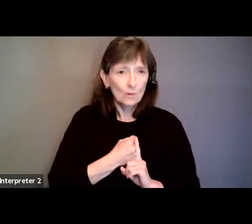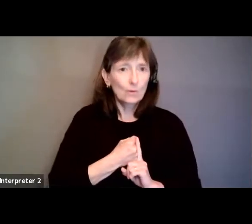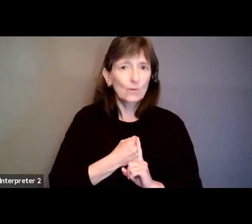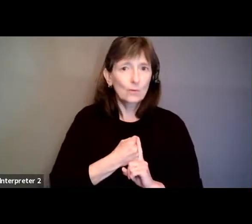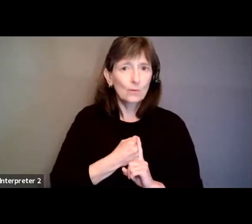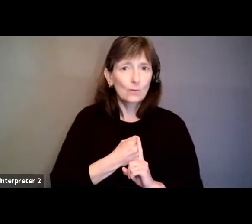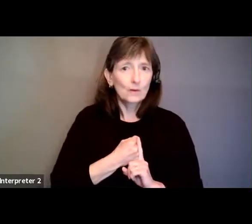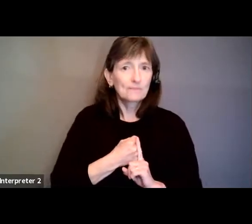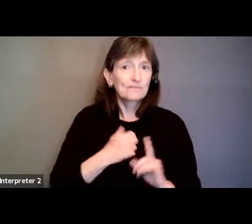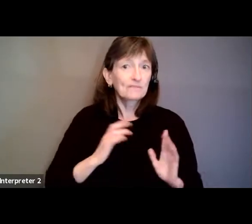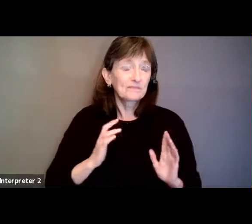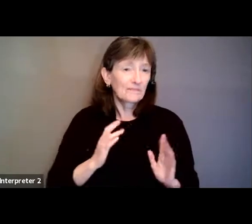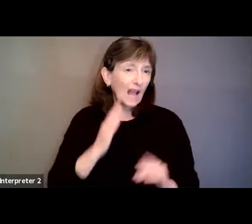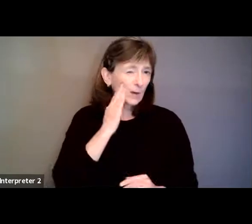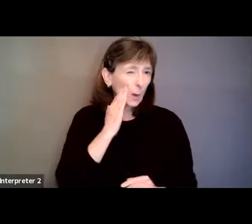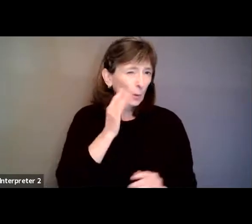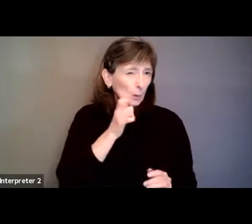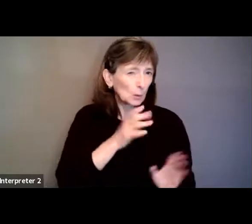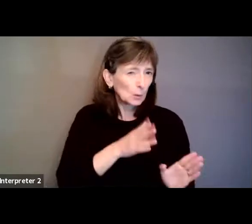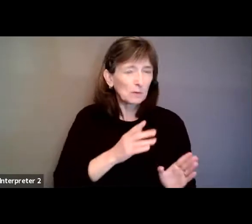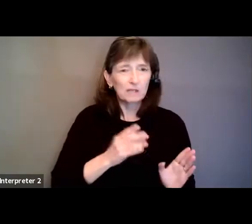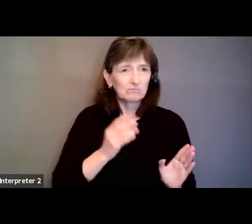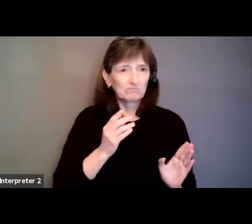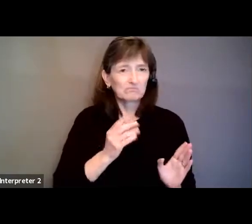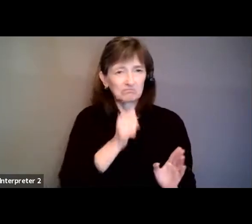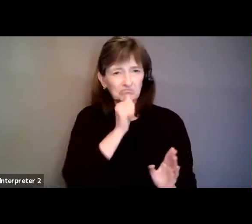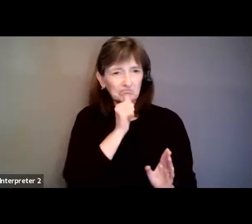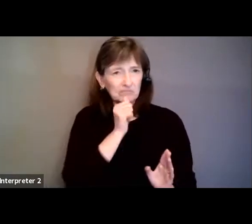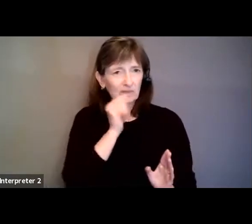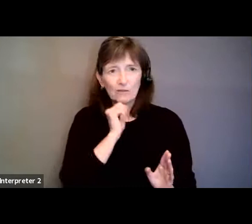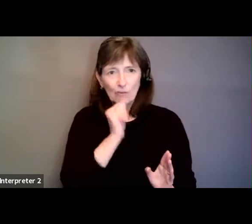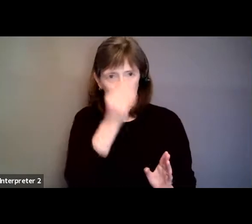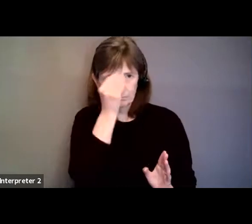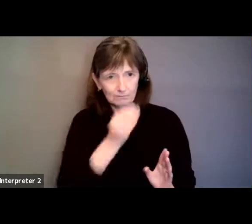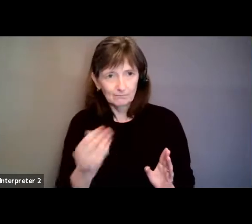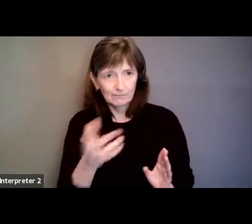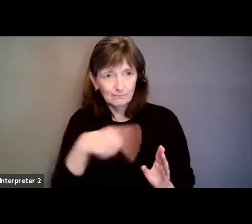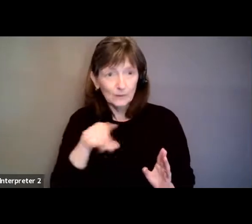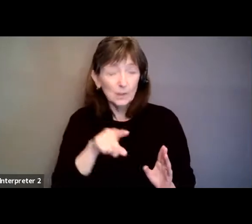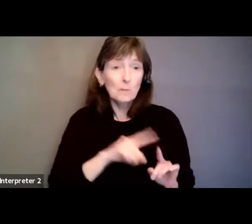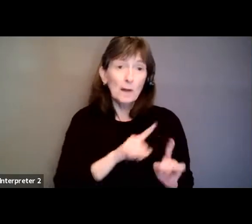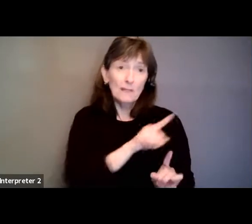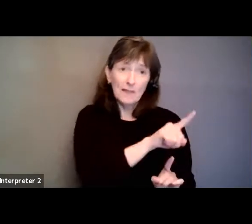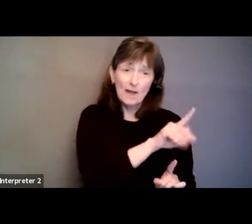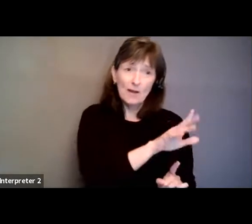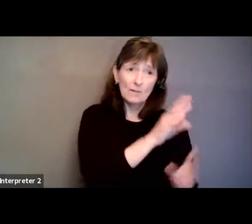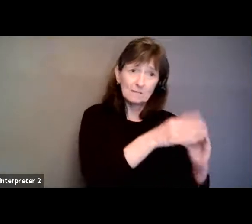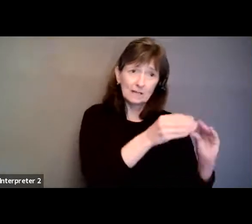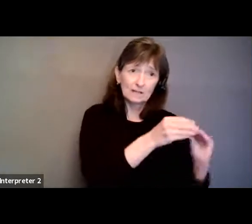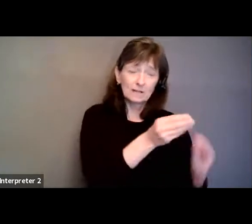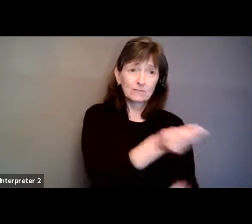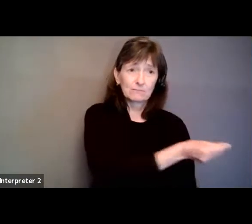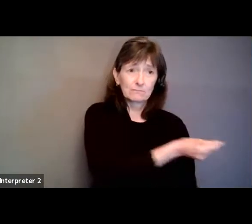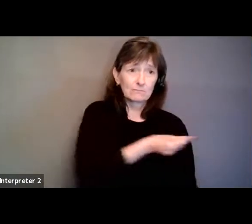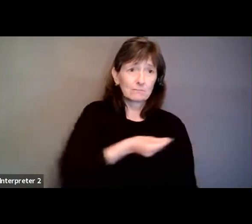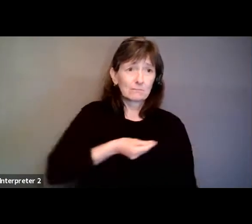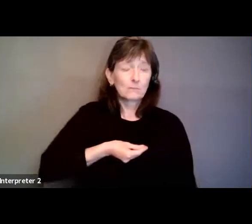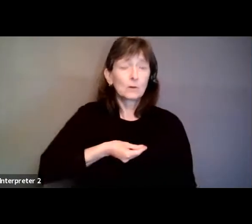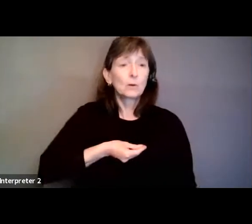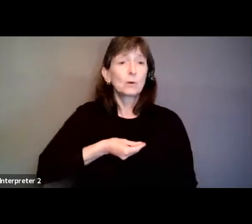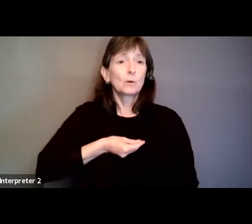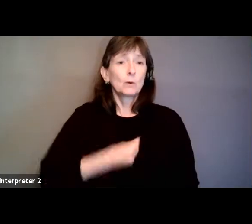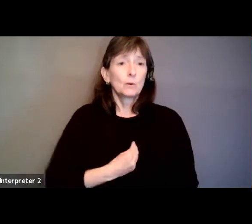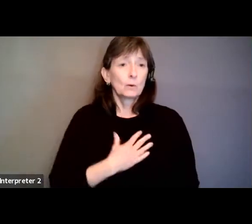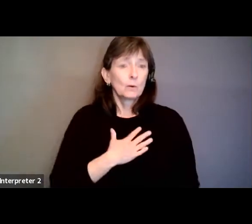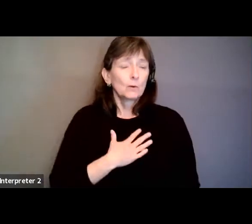is. I'm just not gonna say who they are for their own privacy reasons, but yeah, it was just an incredible